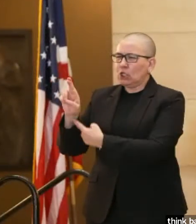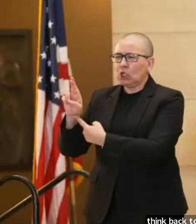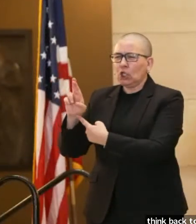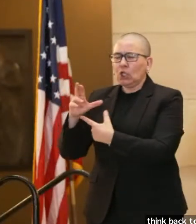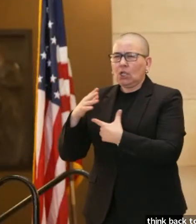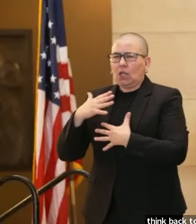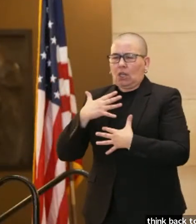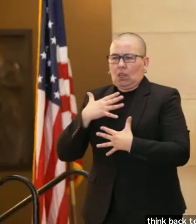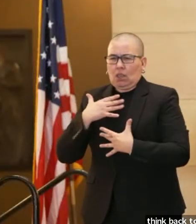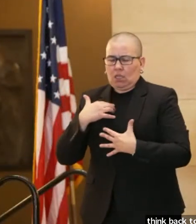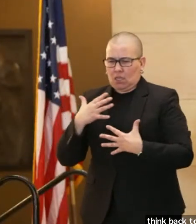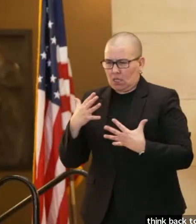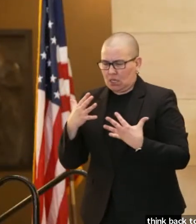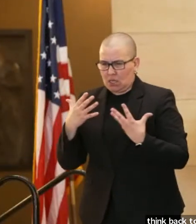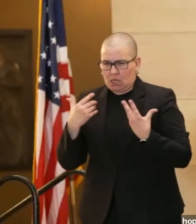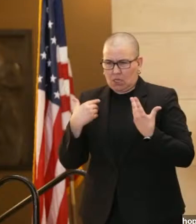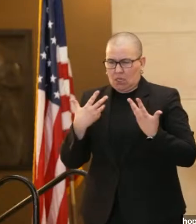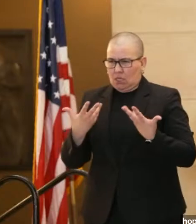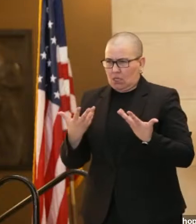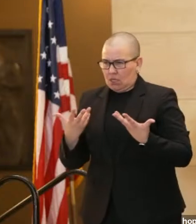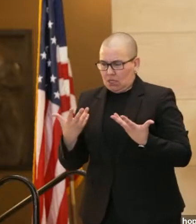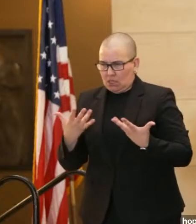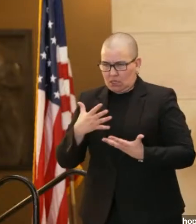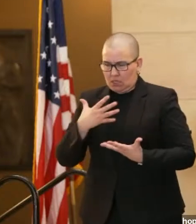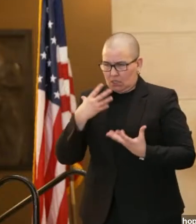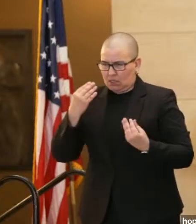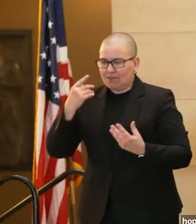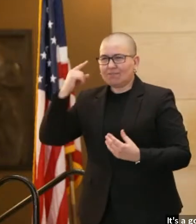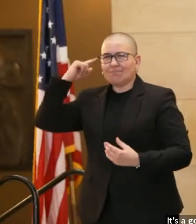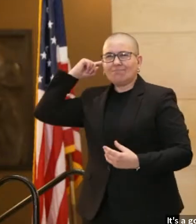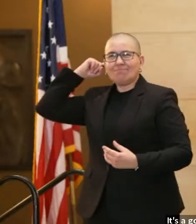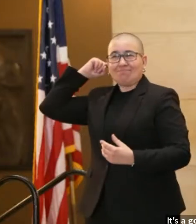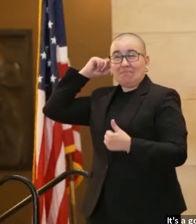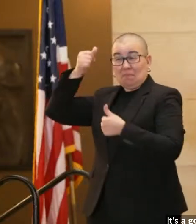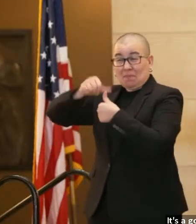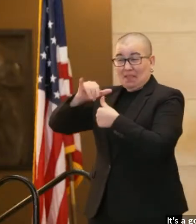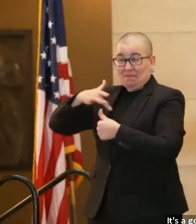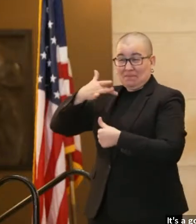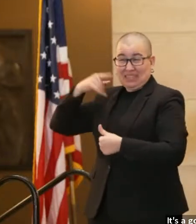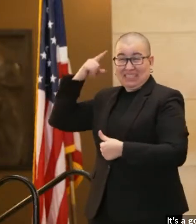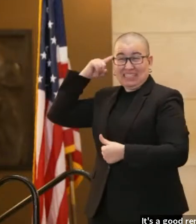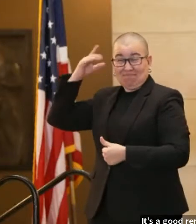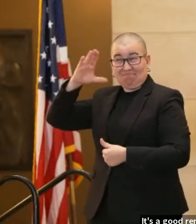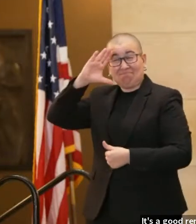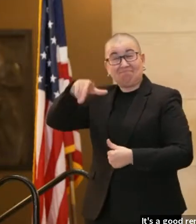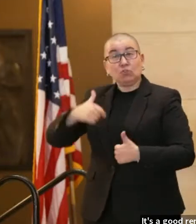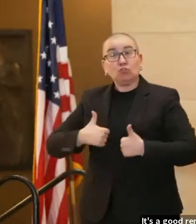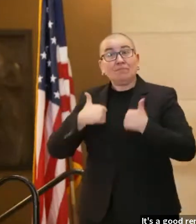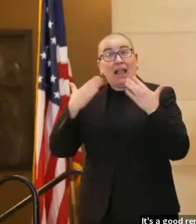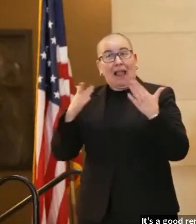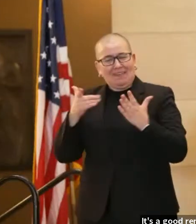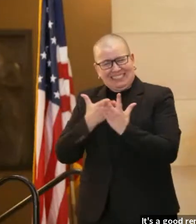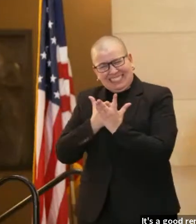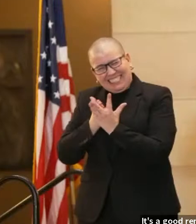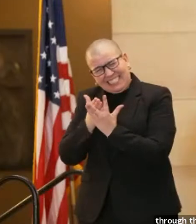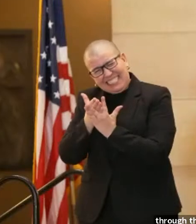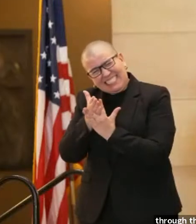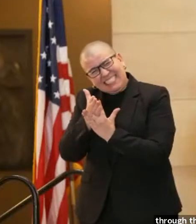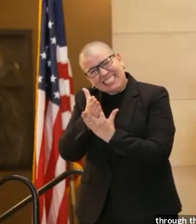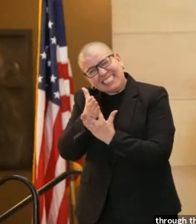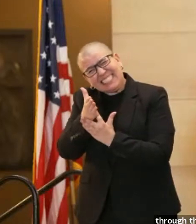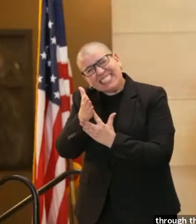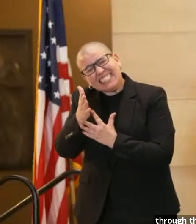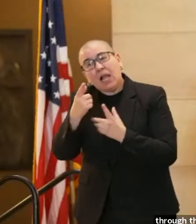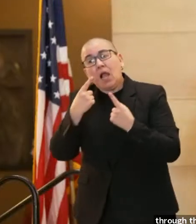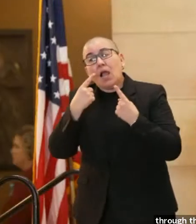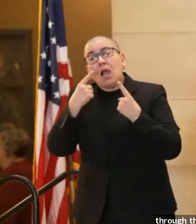good reminder that for so many people, living through this day is an achievement. Keeping themselves and their